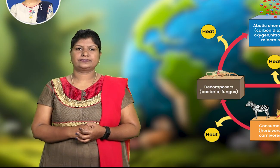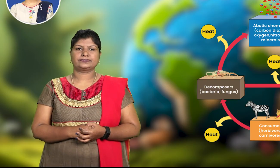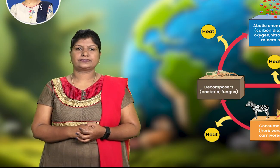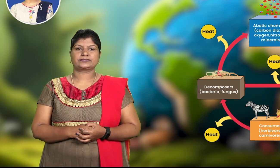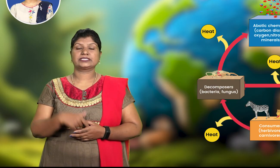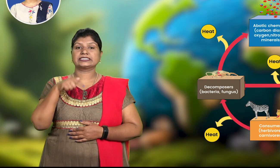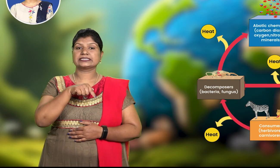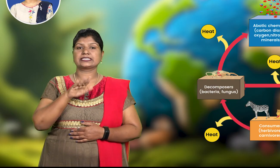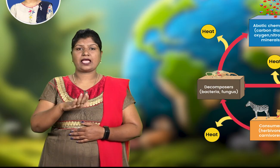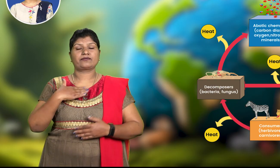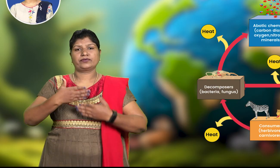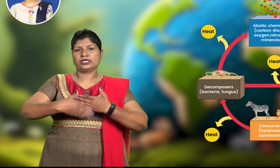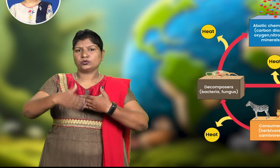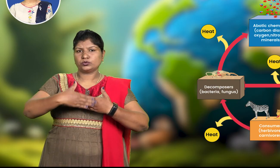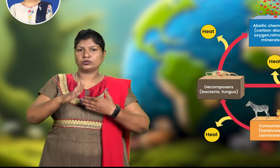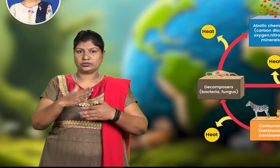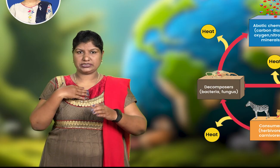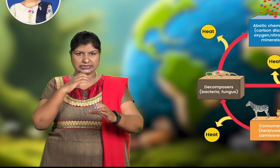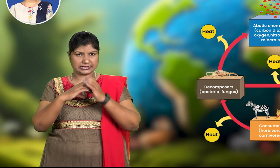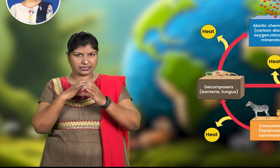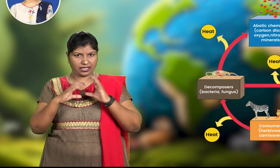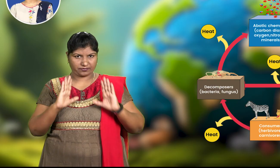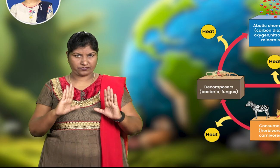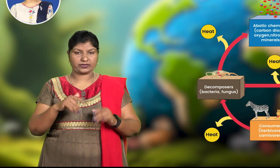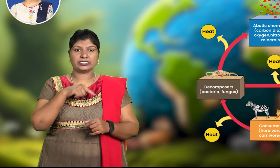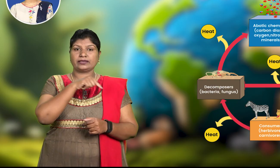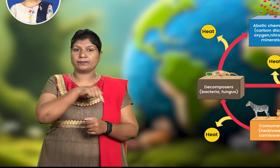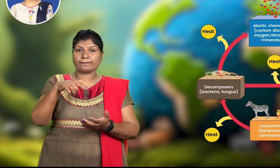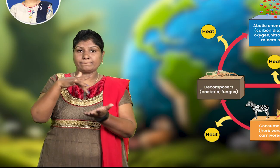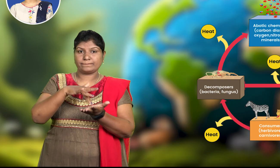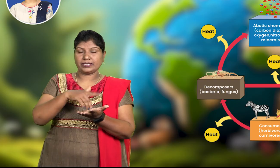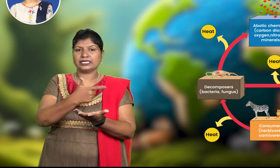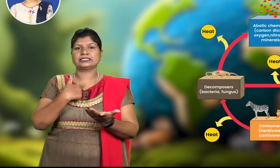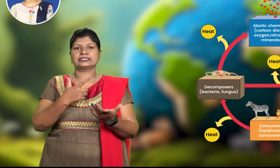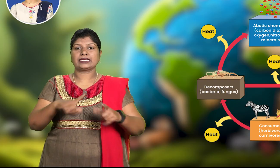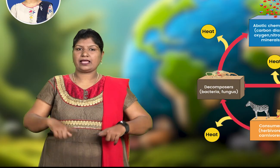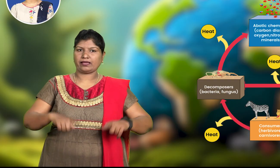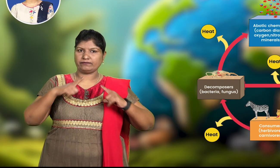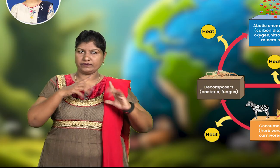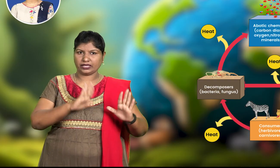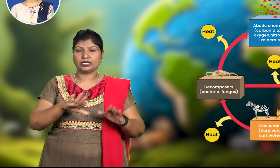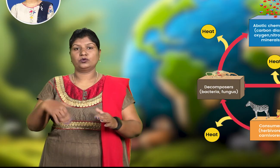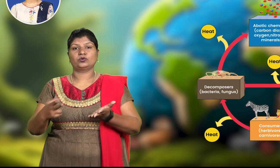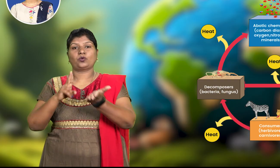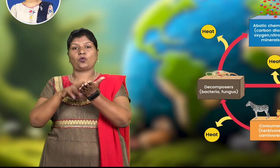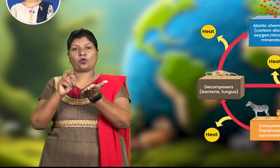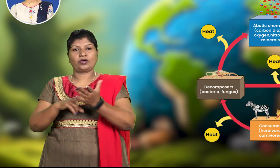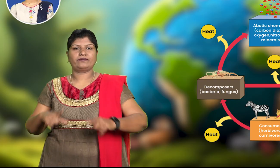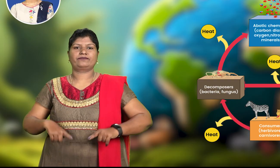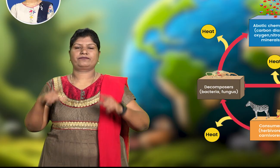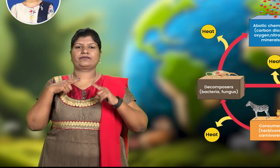There is a continuous interaction between these living and non-living factors.